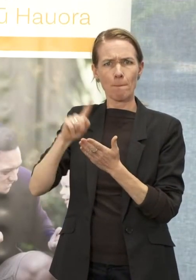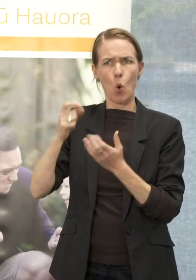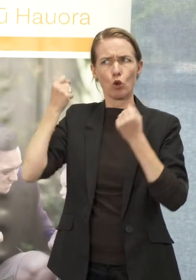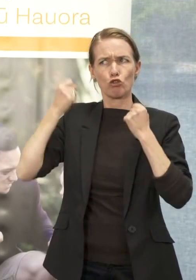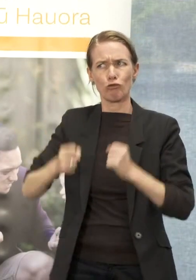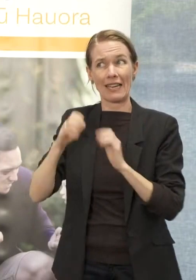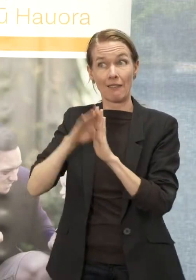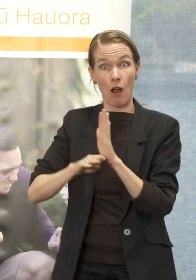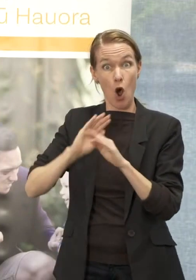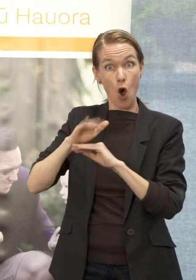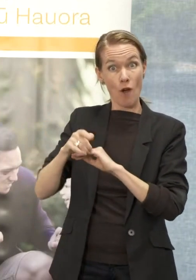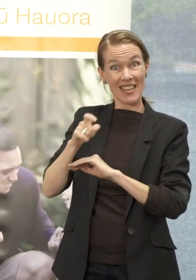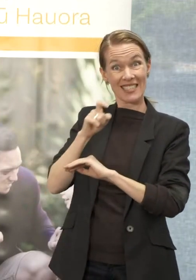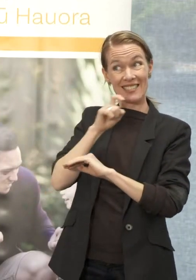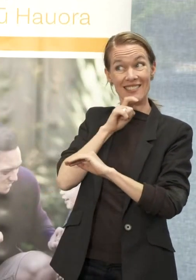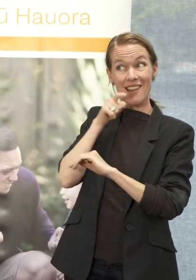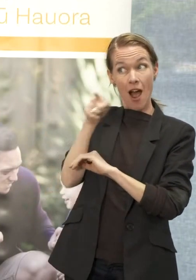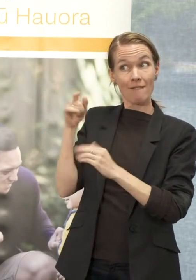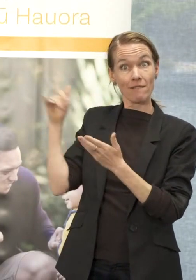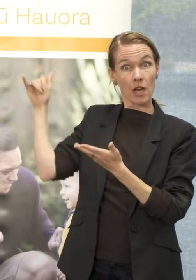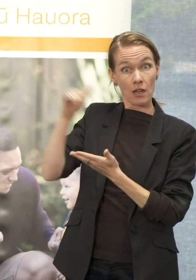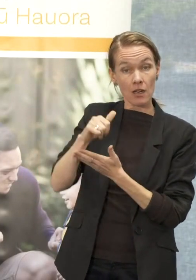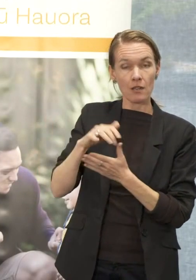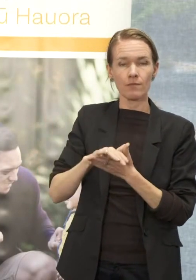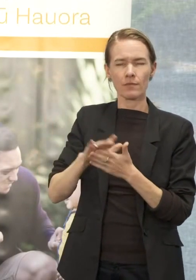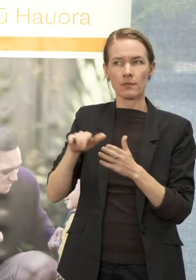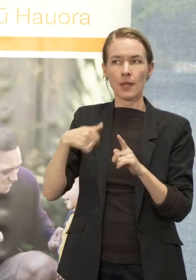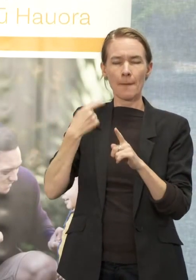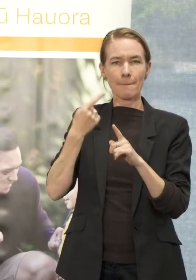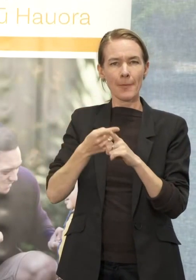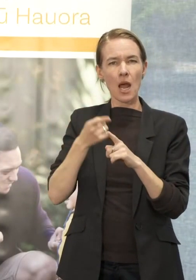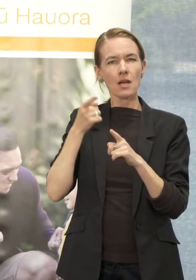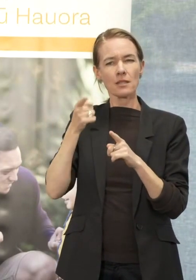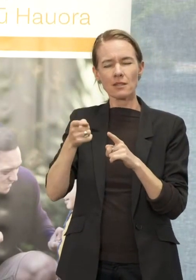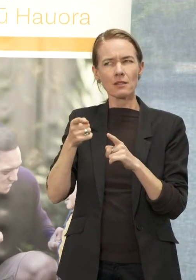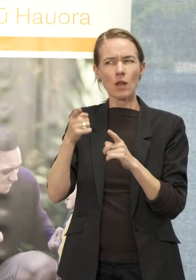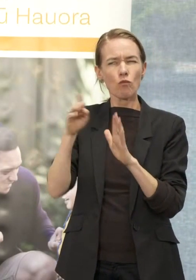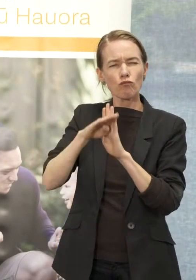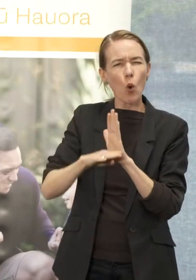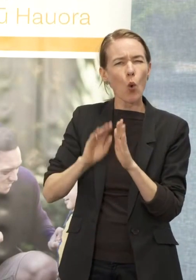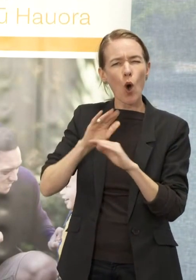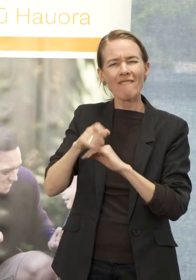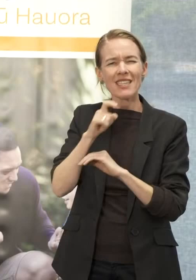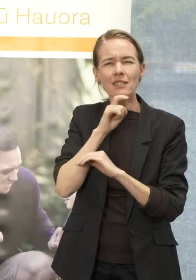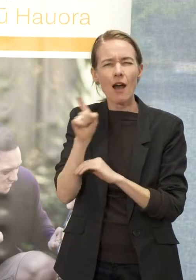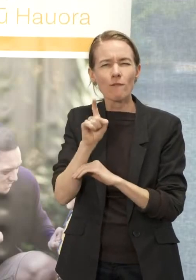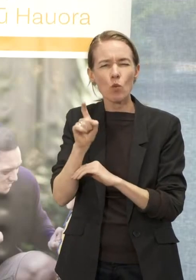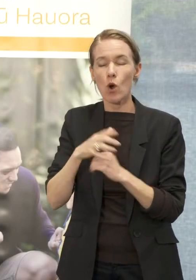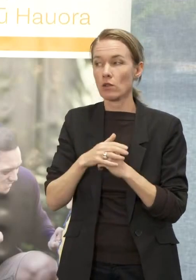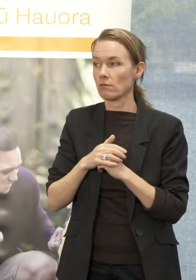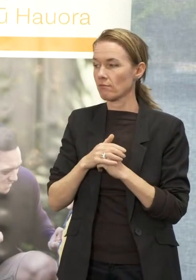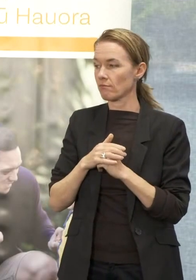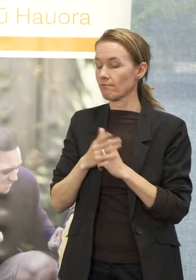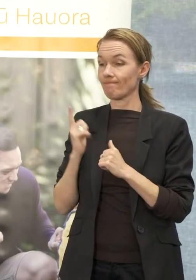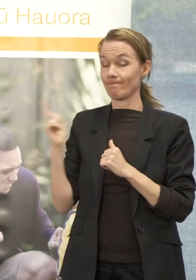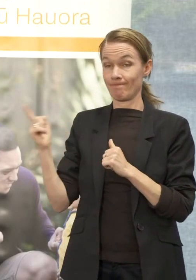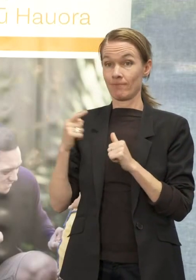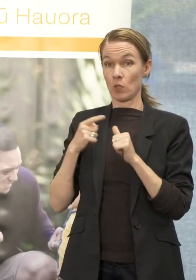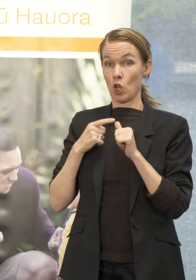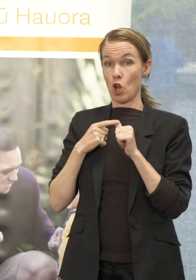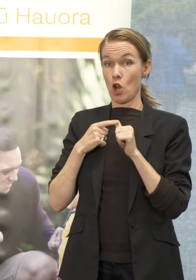you those specific details, but we have worked with Air New Zealand to identify what those high-risk areas